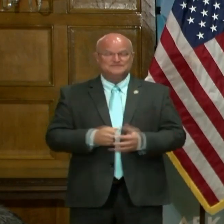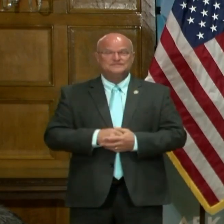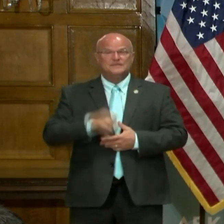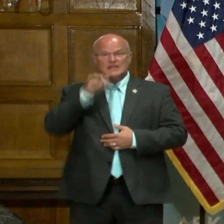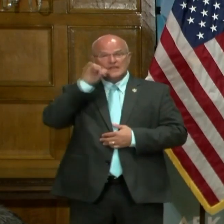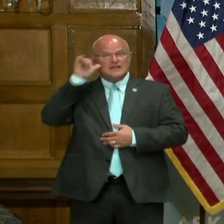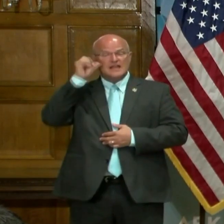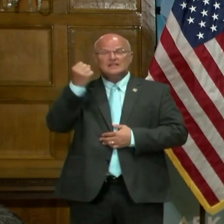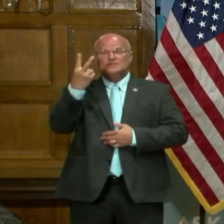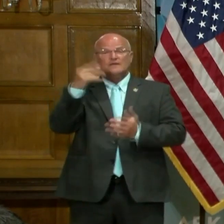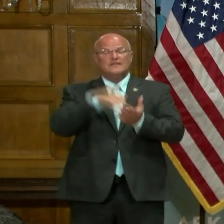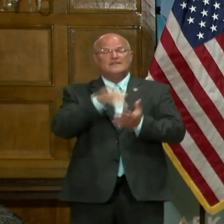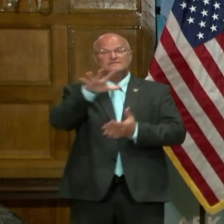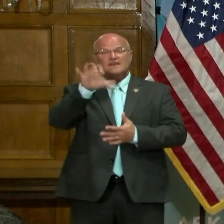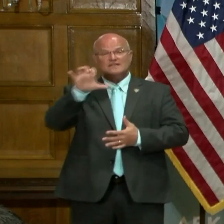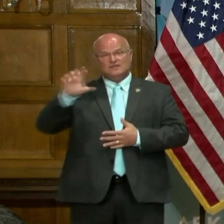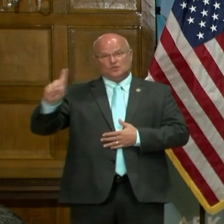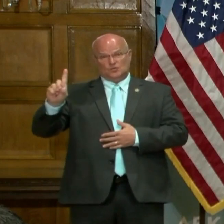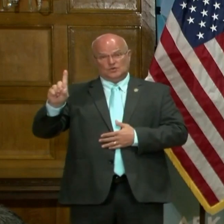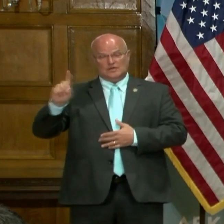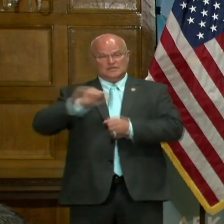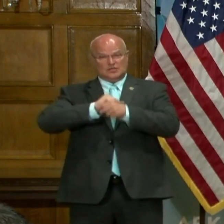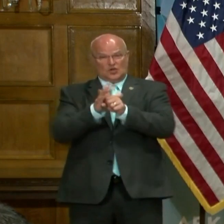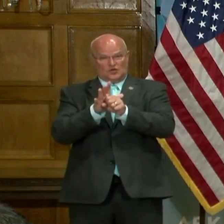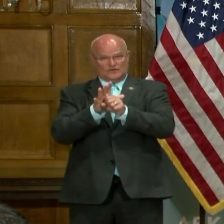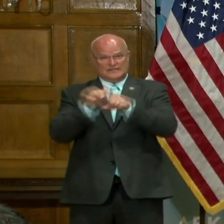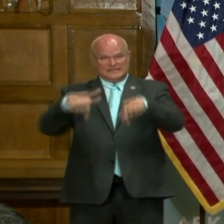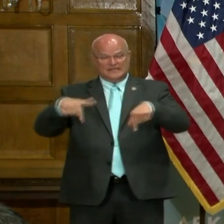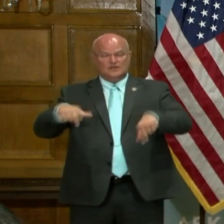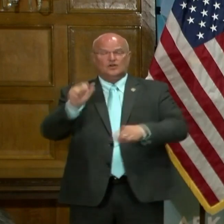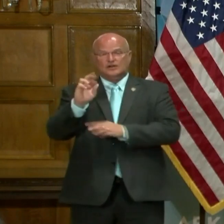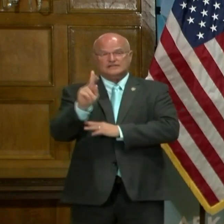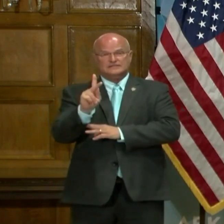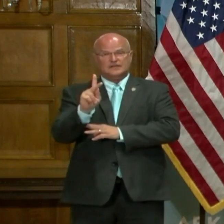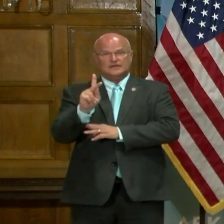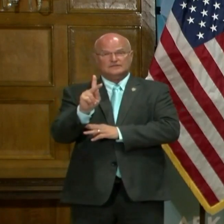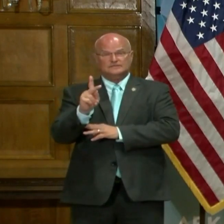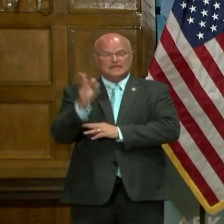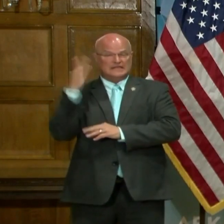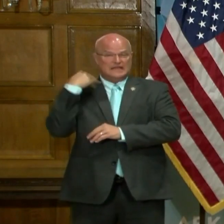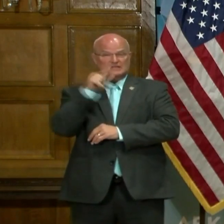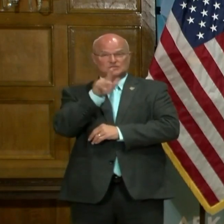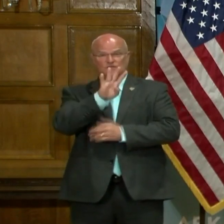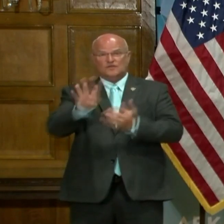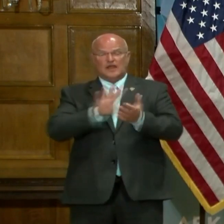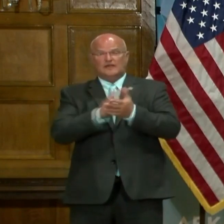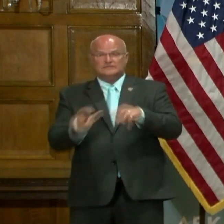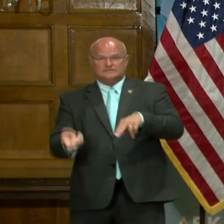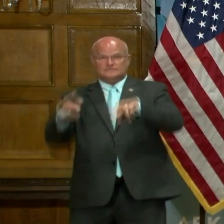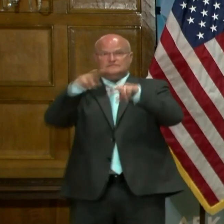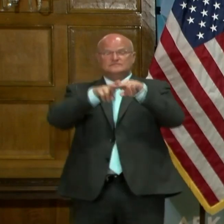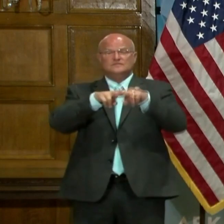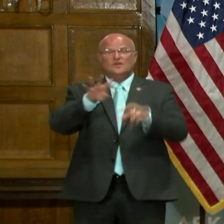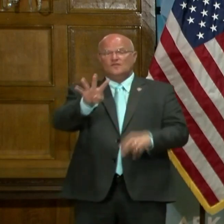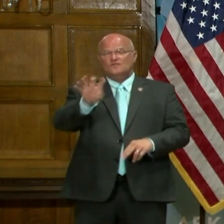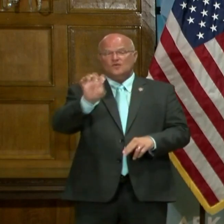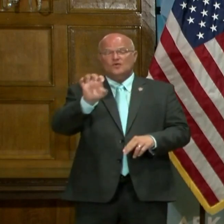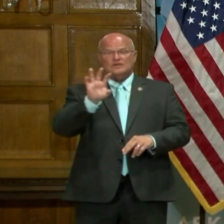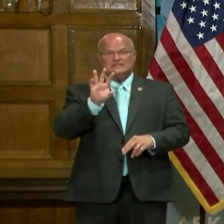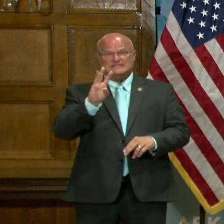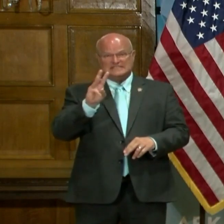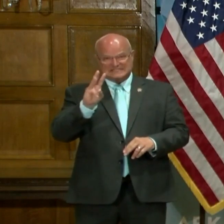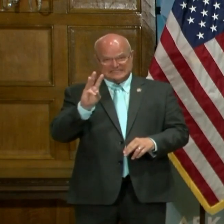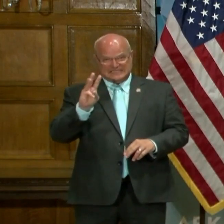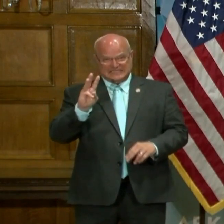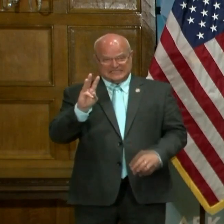had 12,501 COVID cases in Arkansas. The last 24 hours, we've had an additional